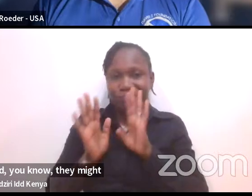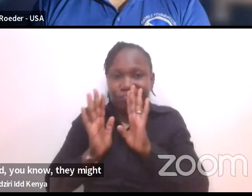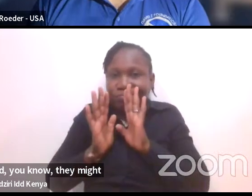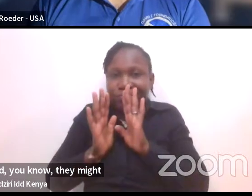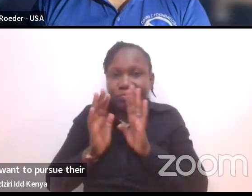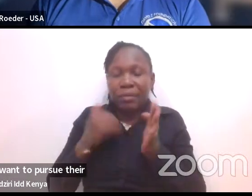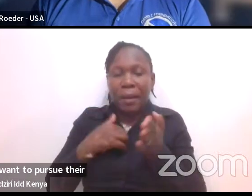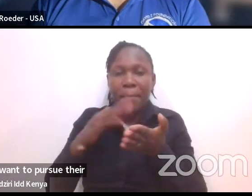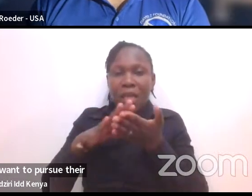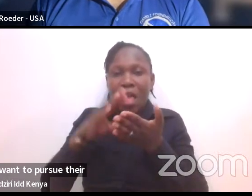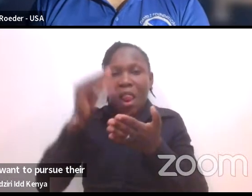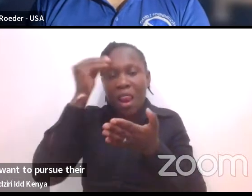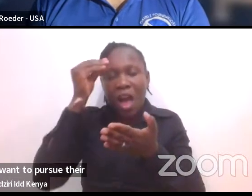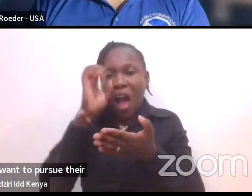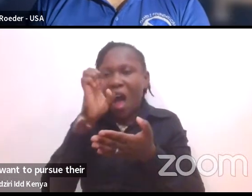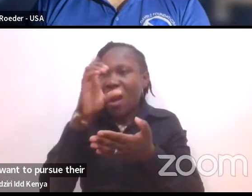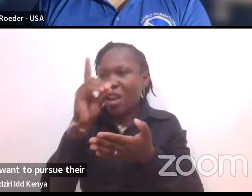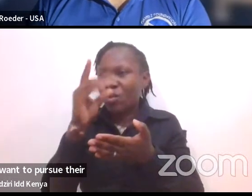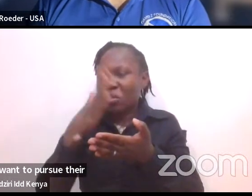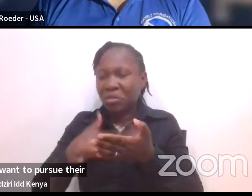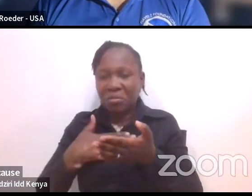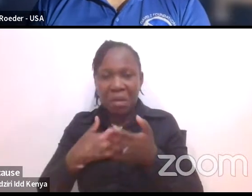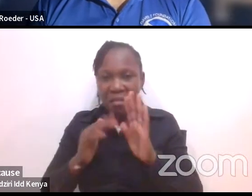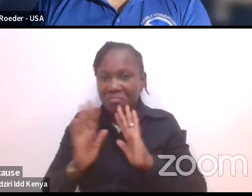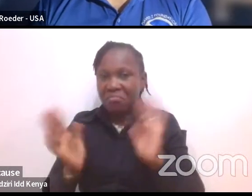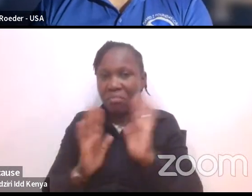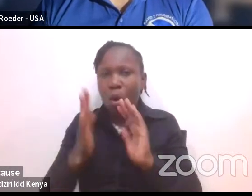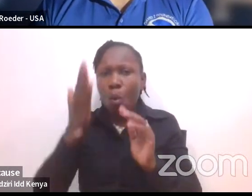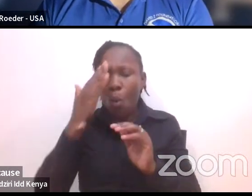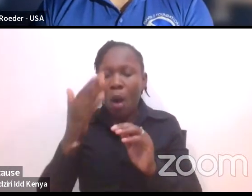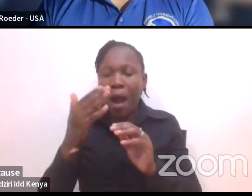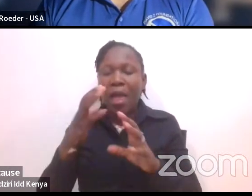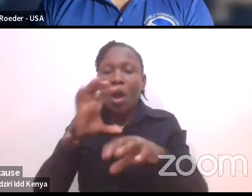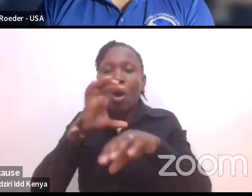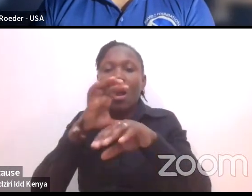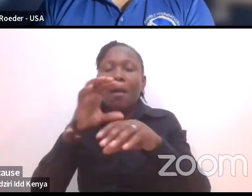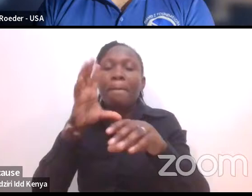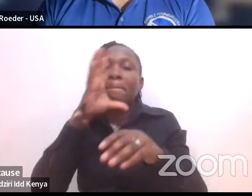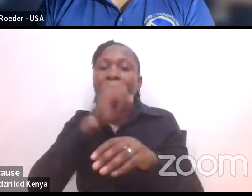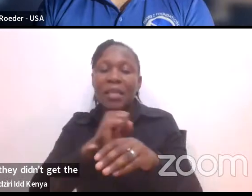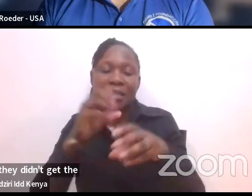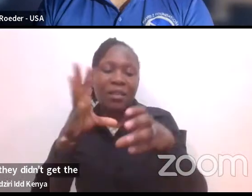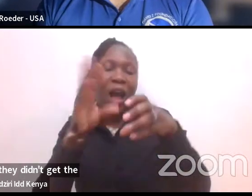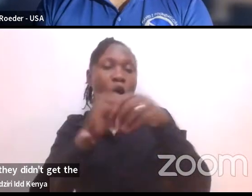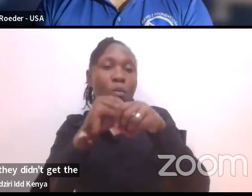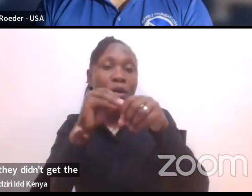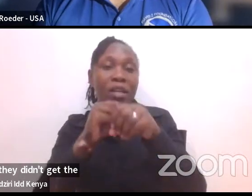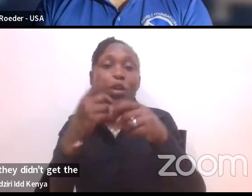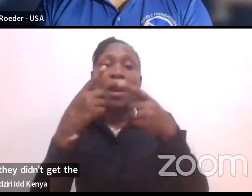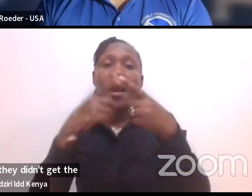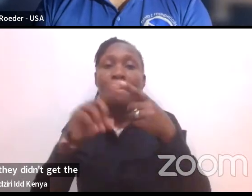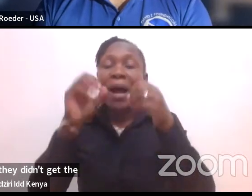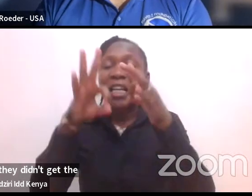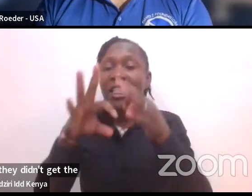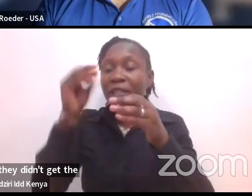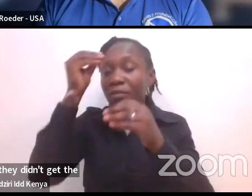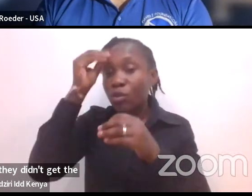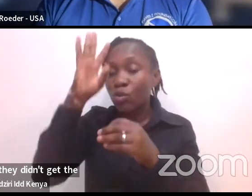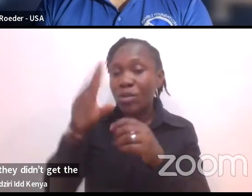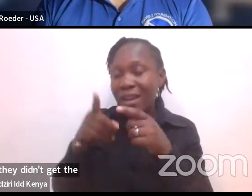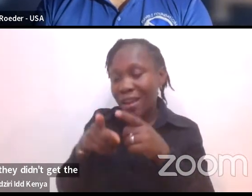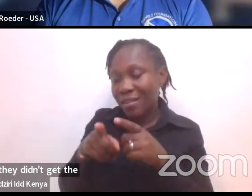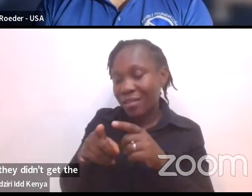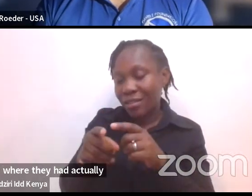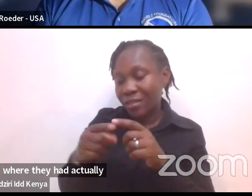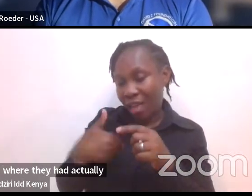because they were not, they didn't get the accommodation. Now, had it been where they had actually,